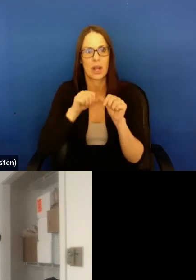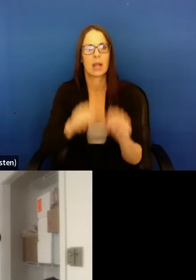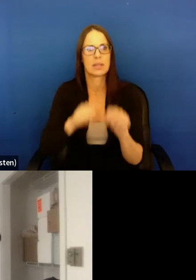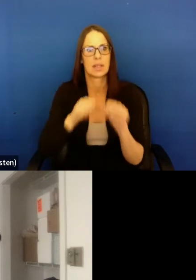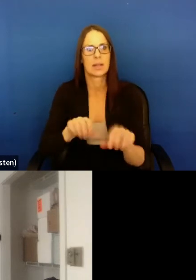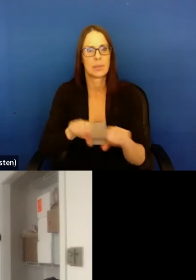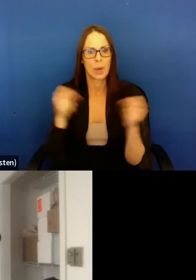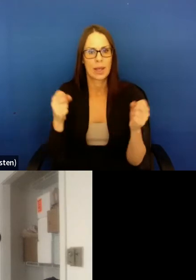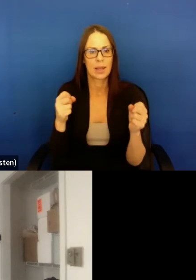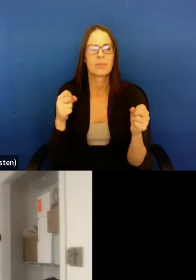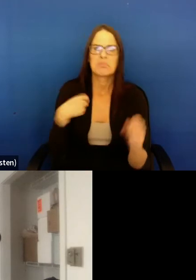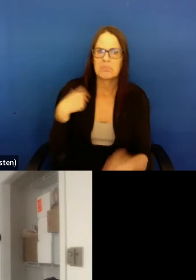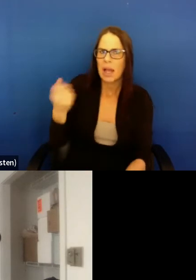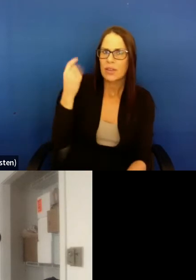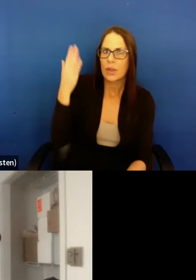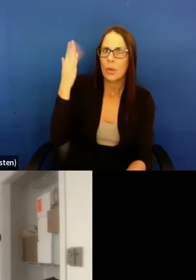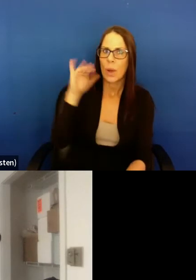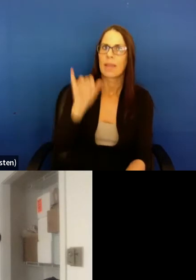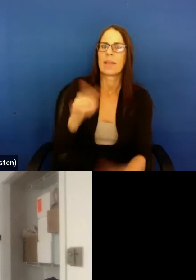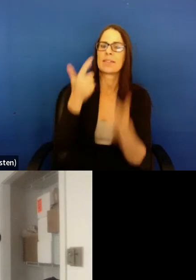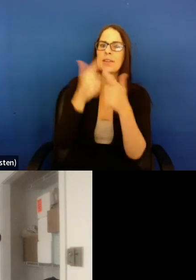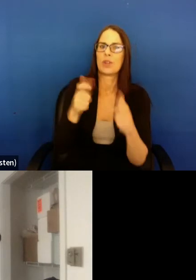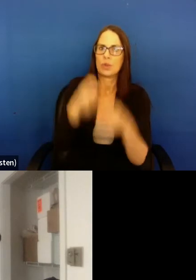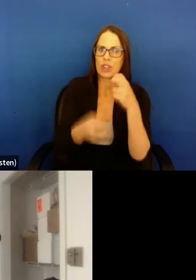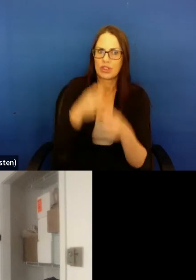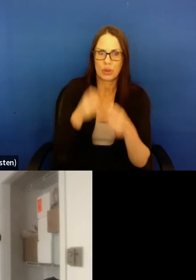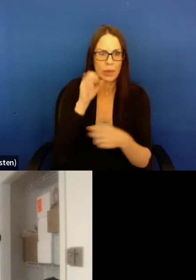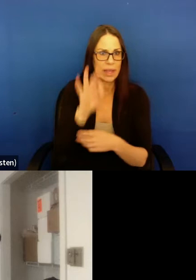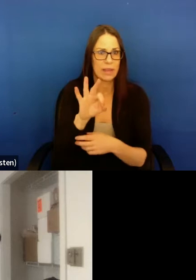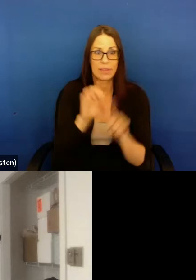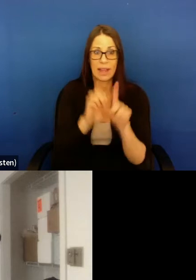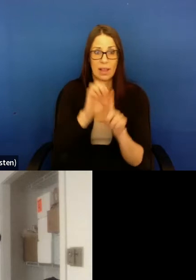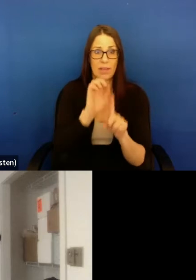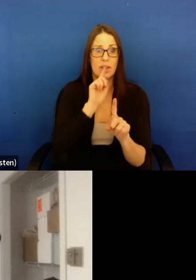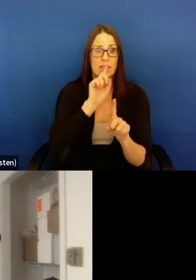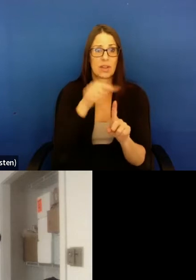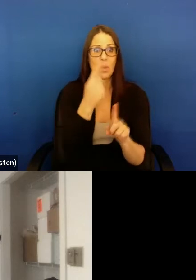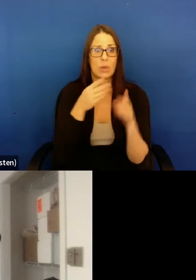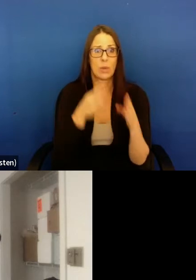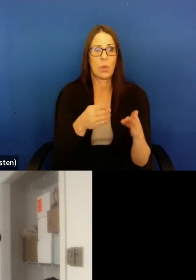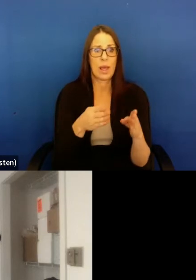I can understand why that's a huge issue if the elevator is the only way to get where you need to go.